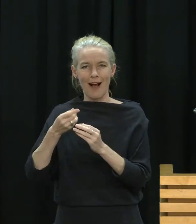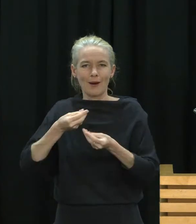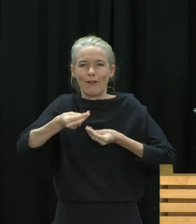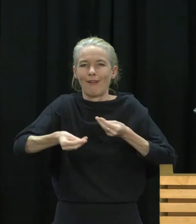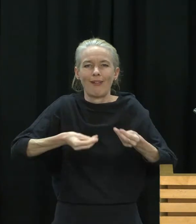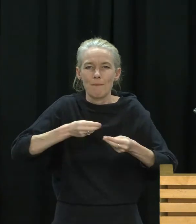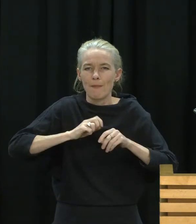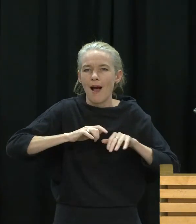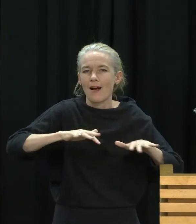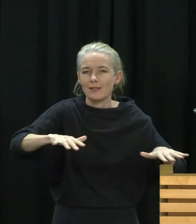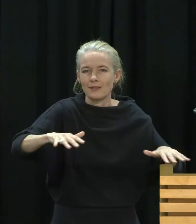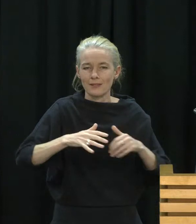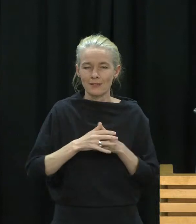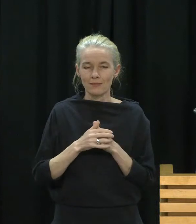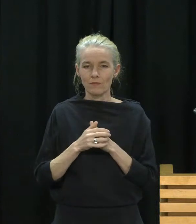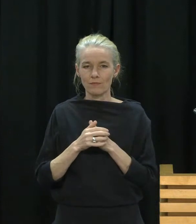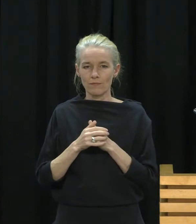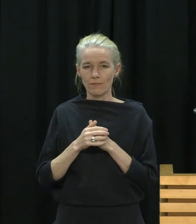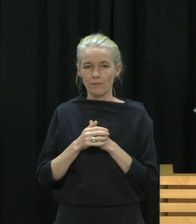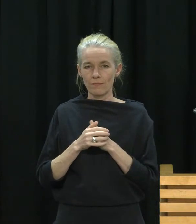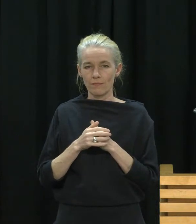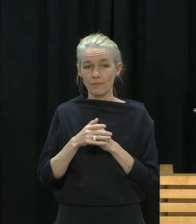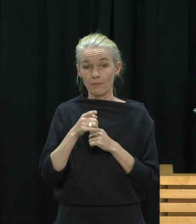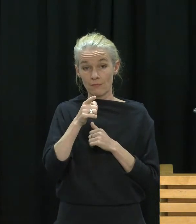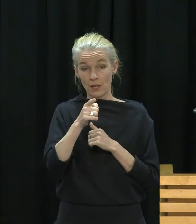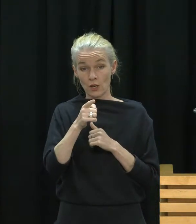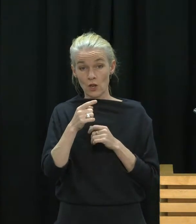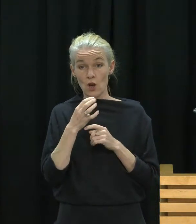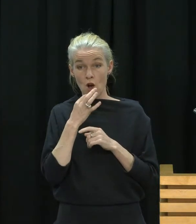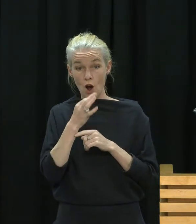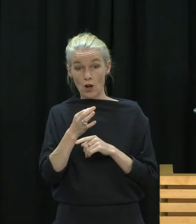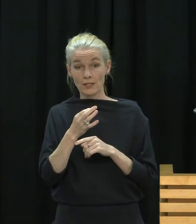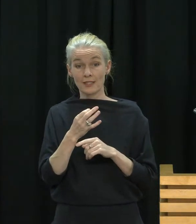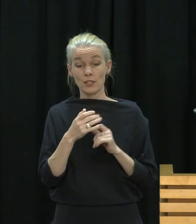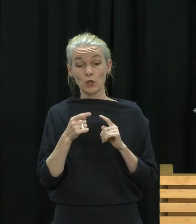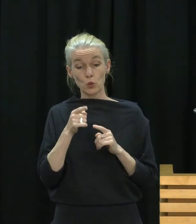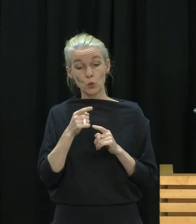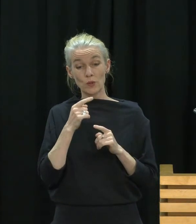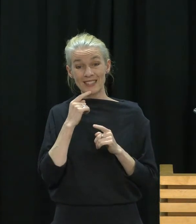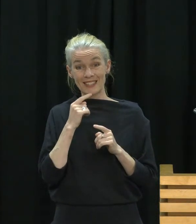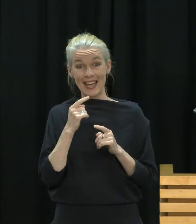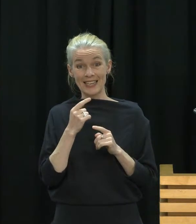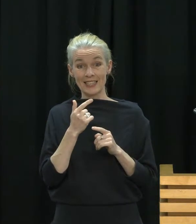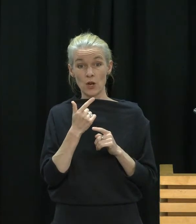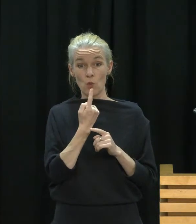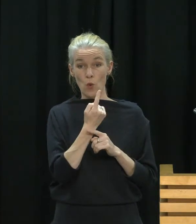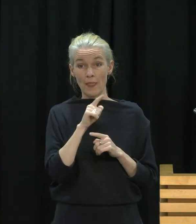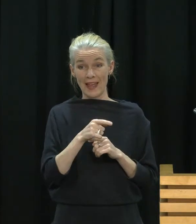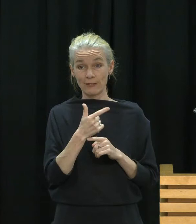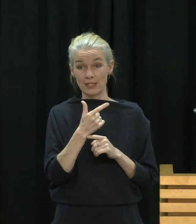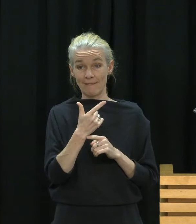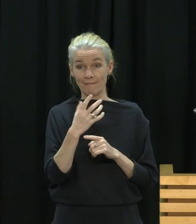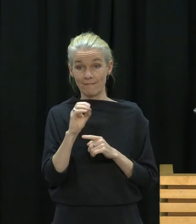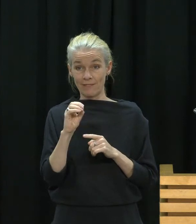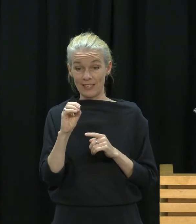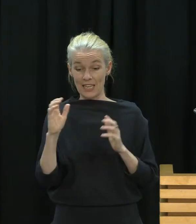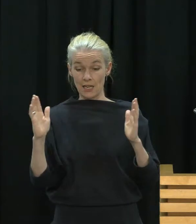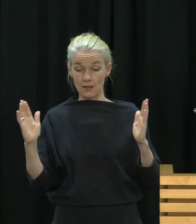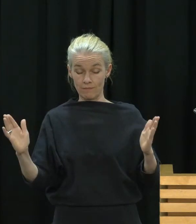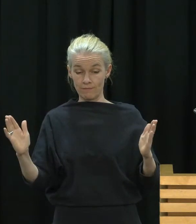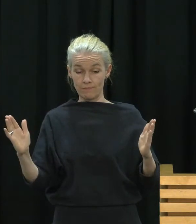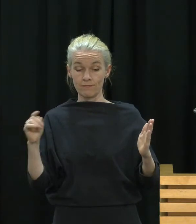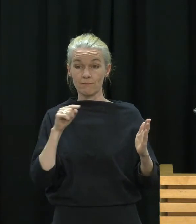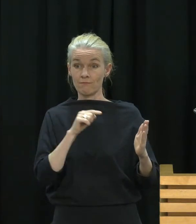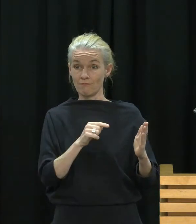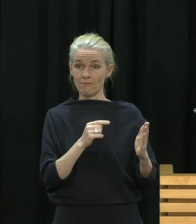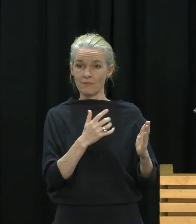a breakdown of the 532 that have returned negative results as to whether they were I know we're not calling them close contacts